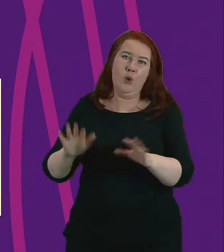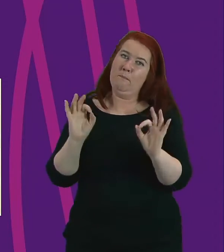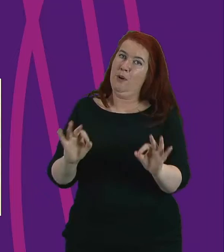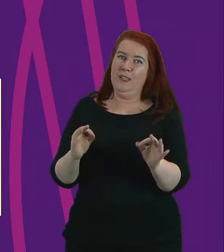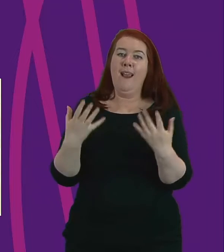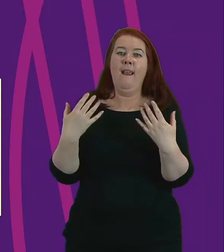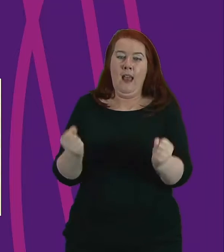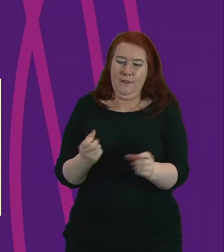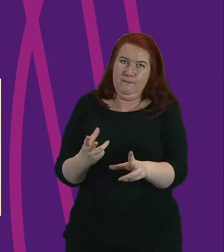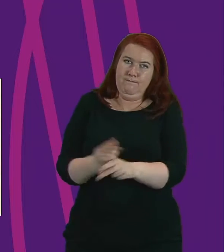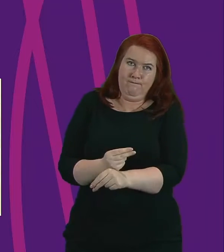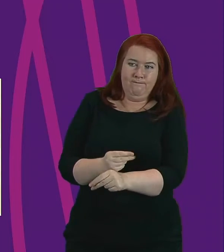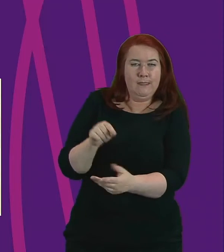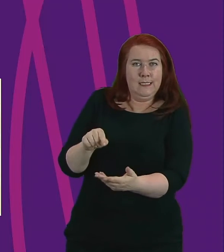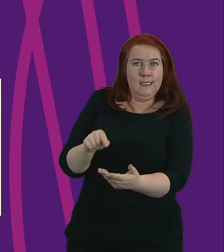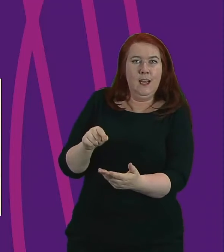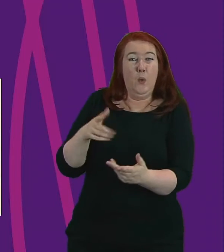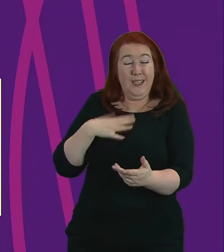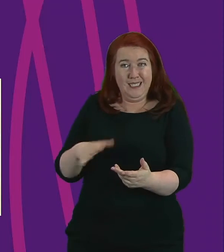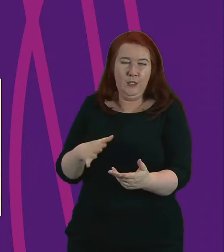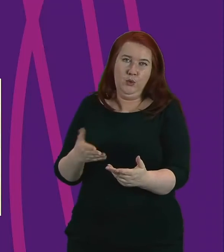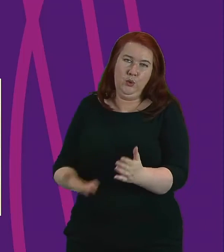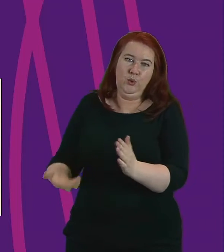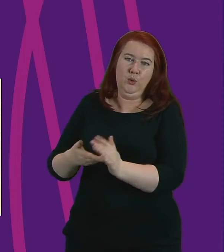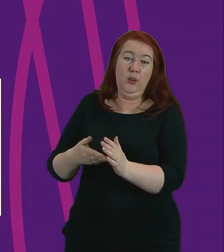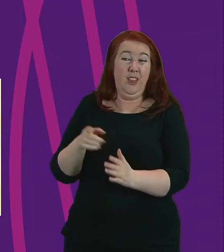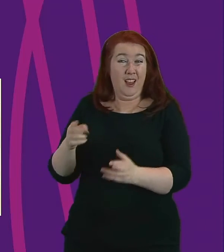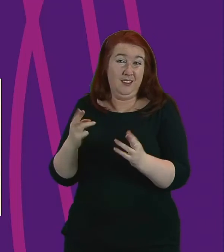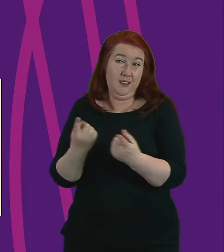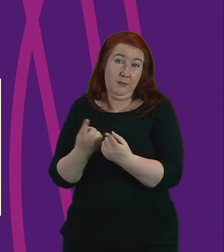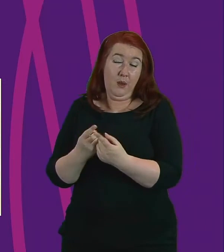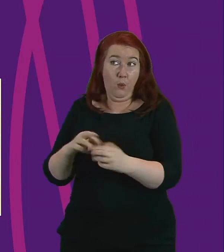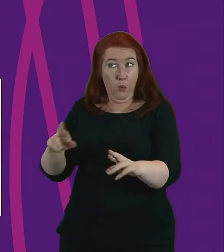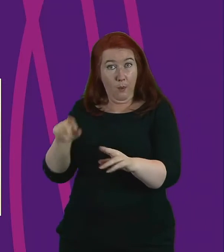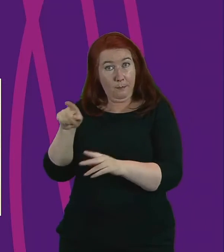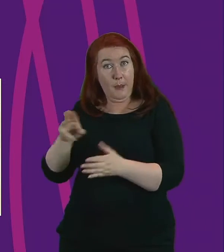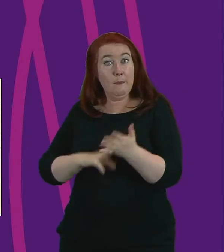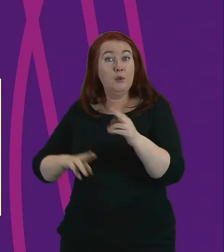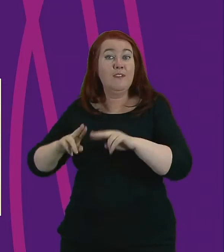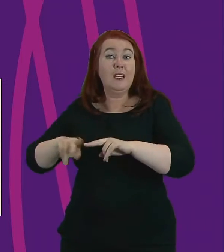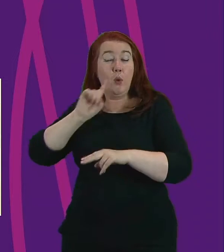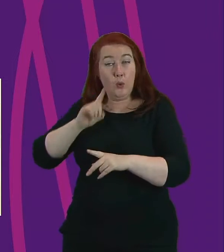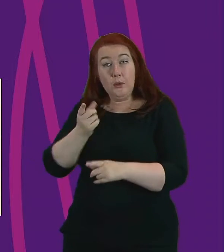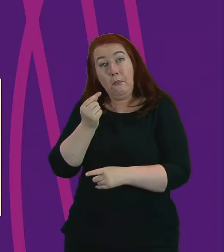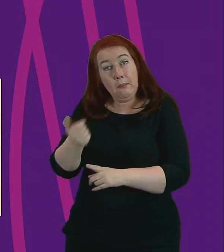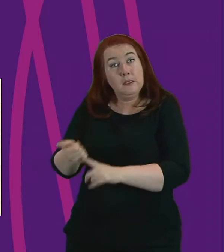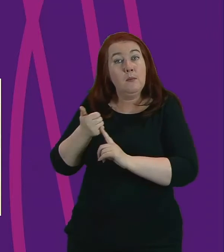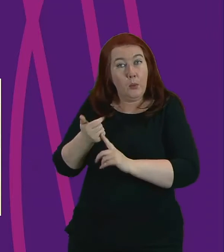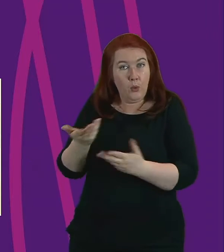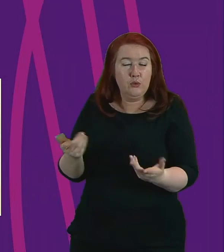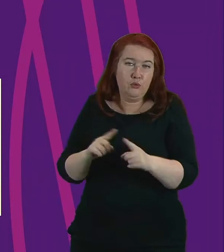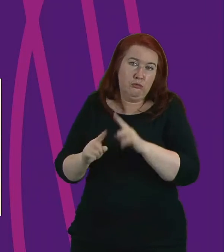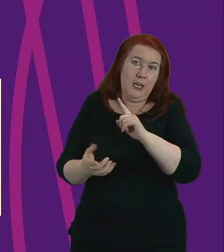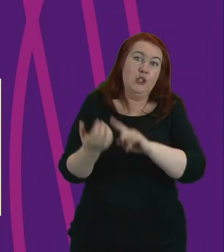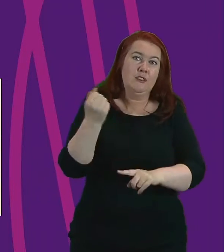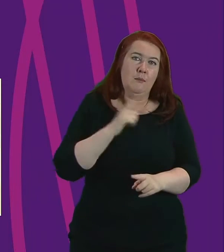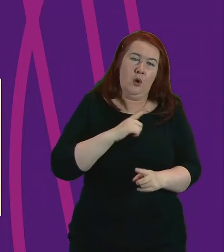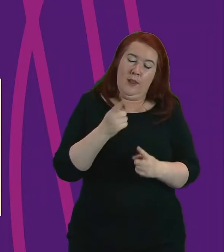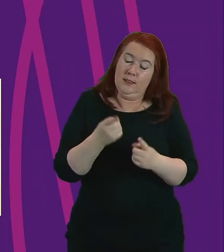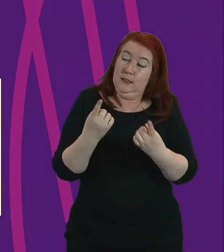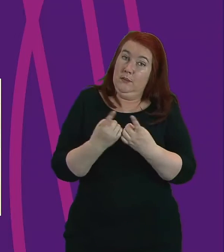gaps need to be filled. And that is something that I hope Murdo Fraser would perhaps lend his support to try and achieve, because it's something that